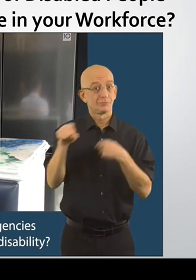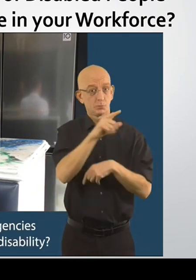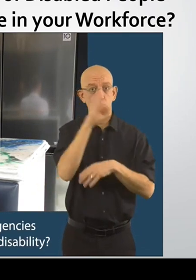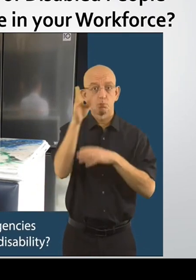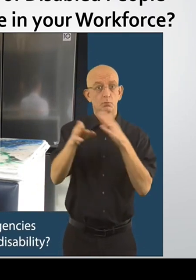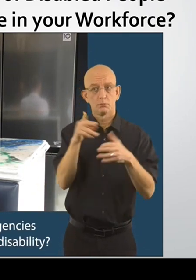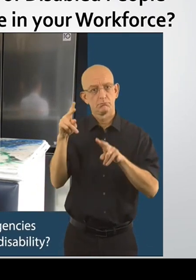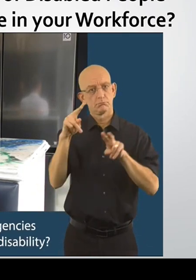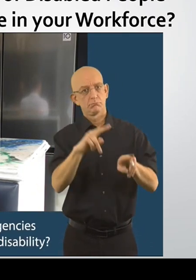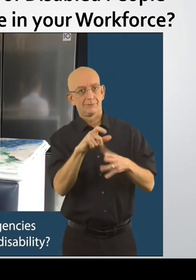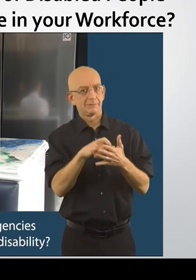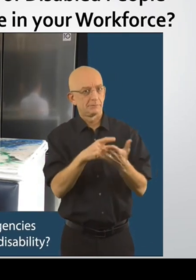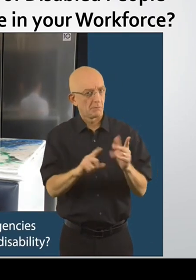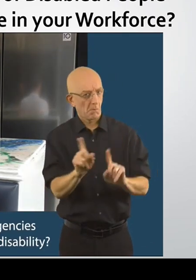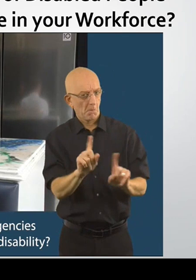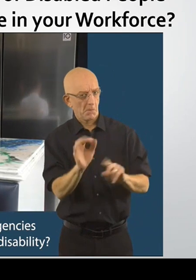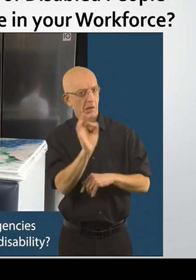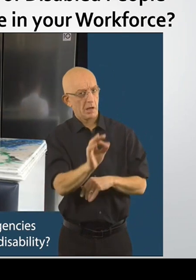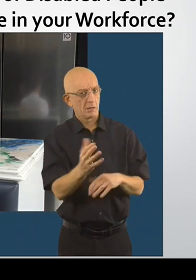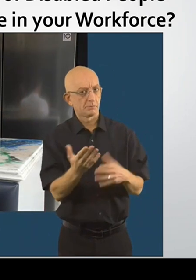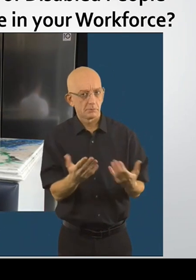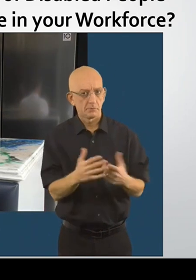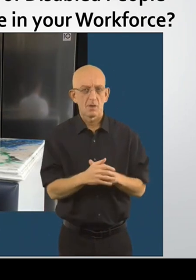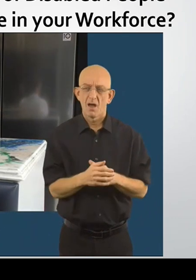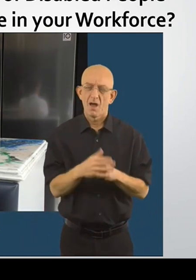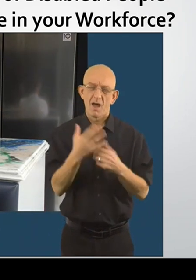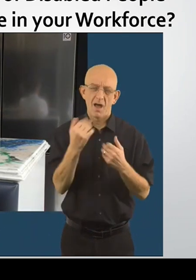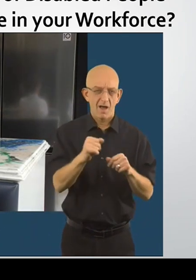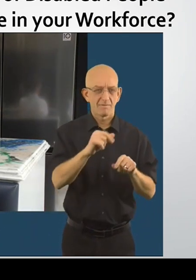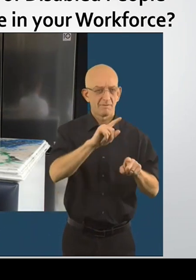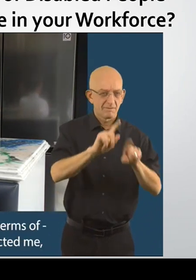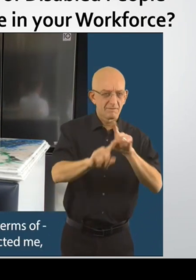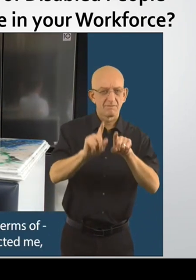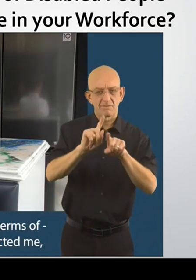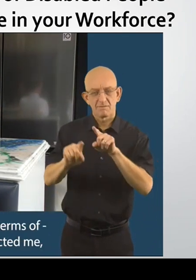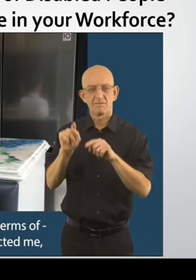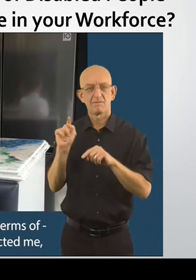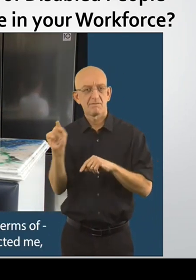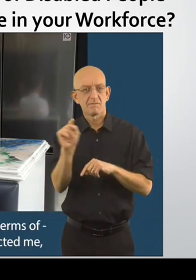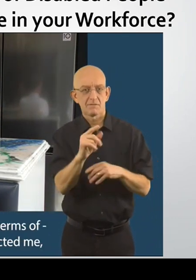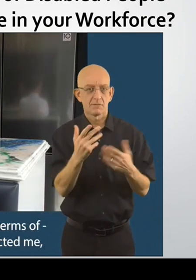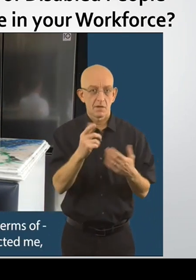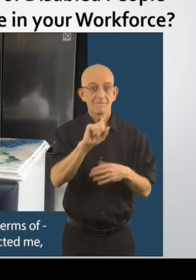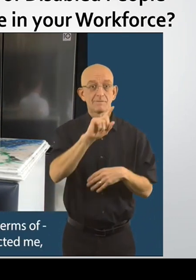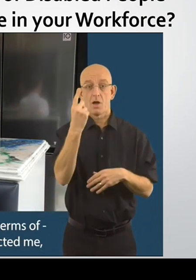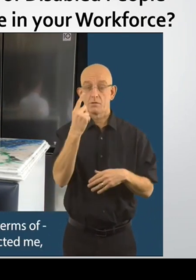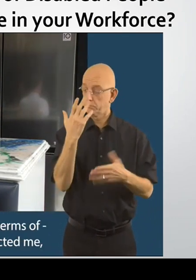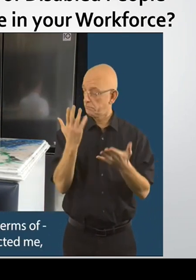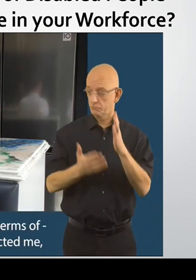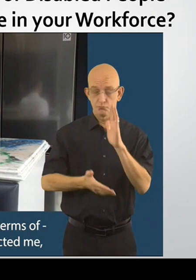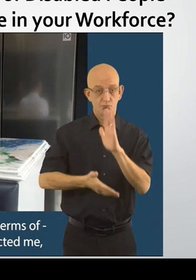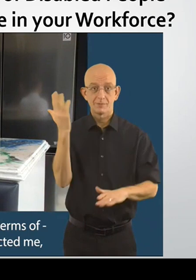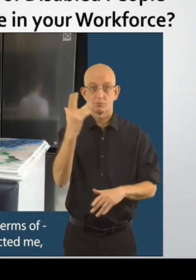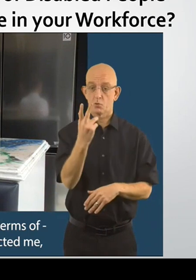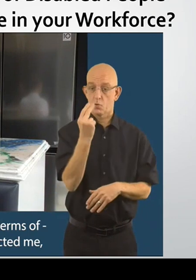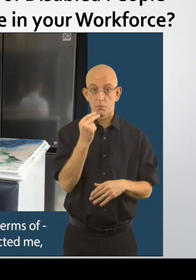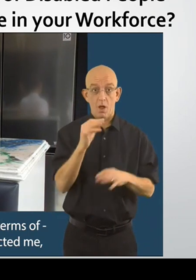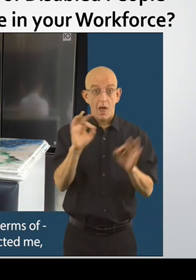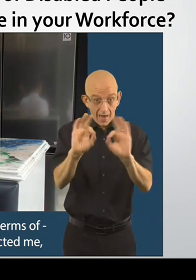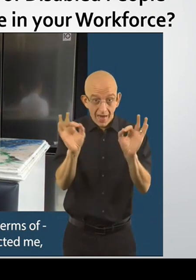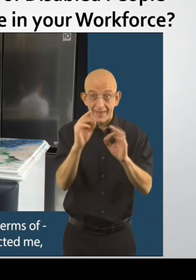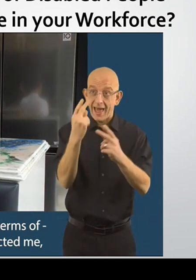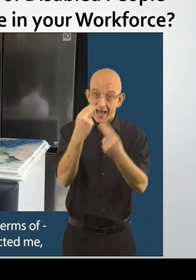you originally approached view your disability? A little bit mixed, actually. The first one outright